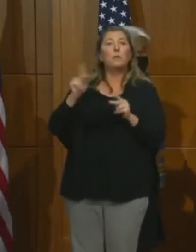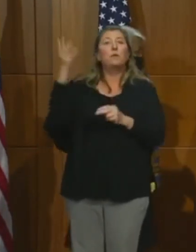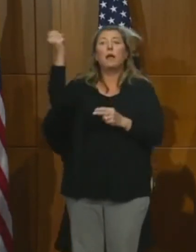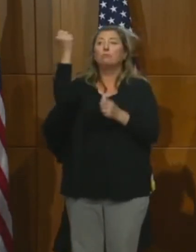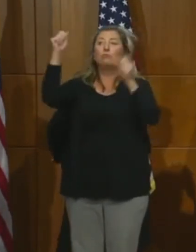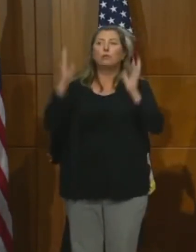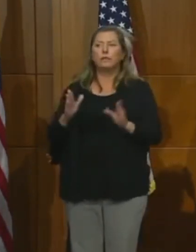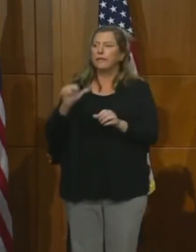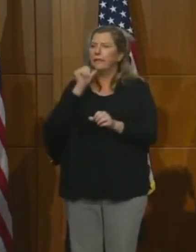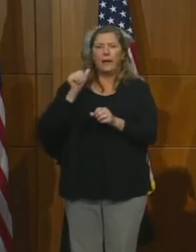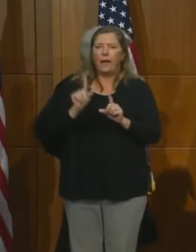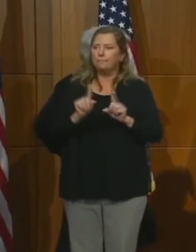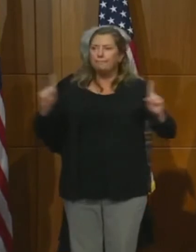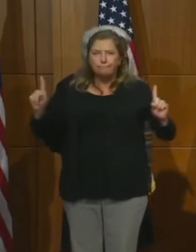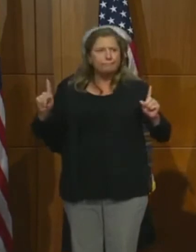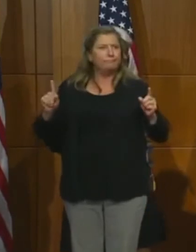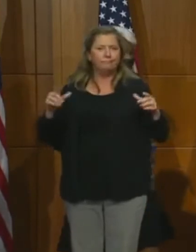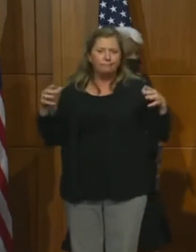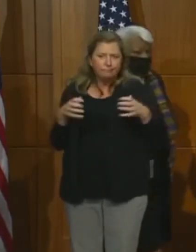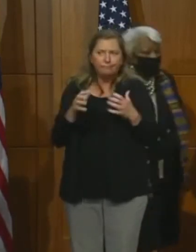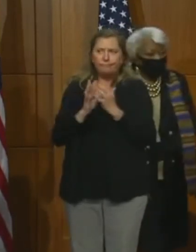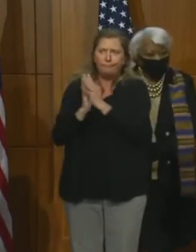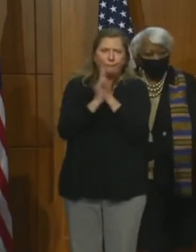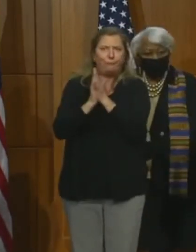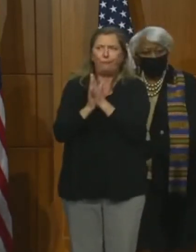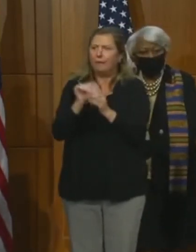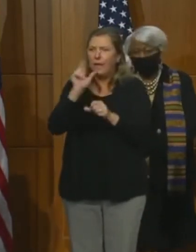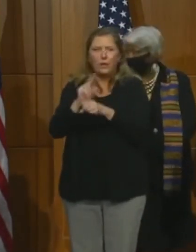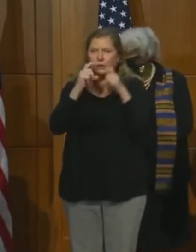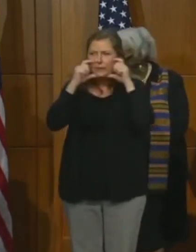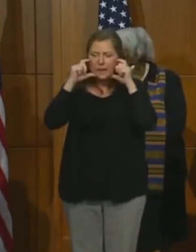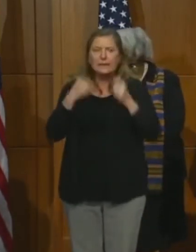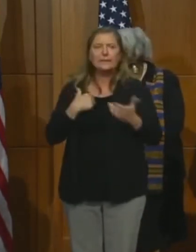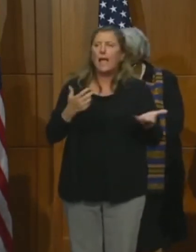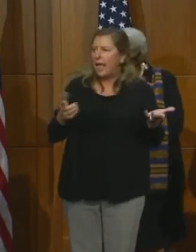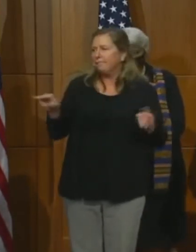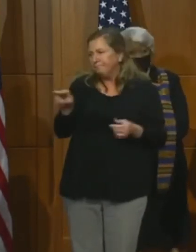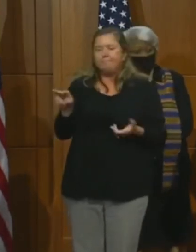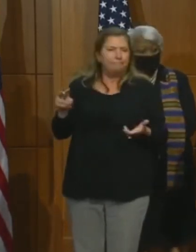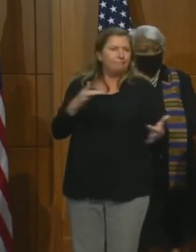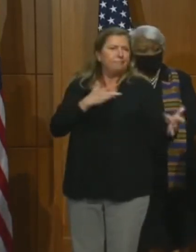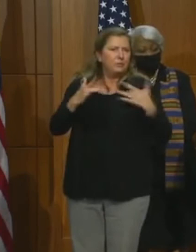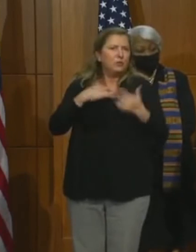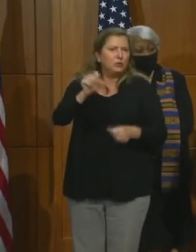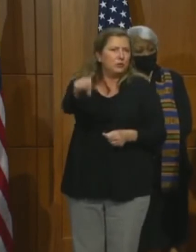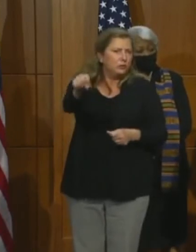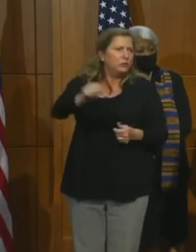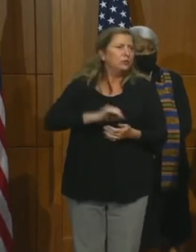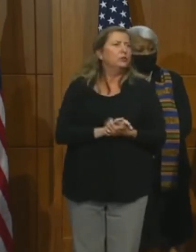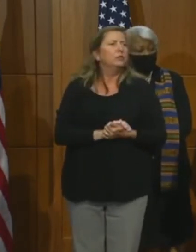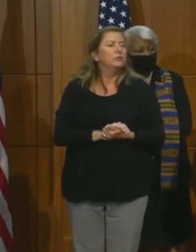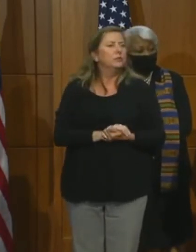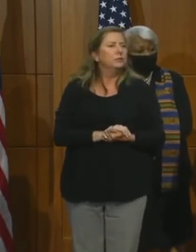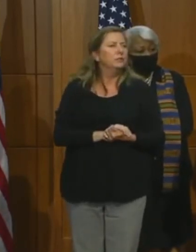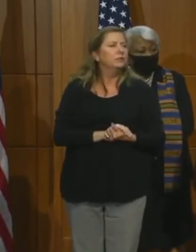not maintaining social distancing, a lot of them not wearing masks. It is concerning to me, and a couple things.